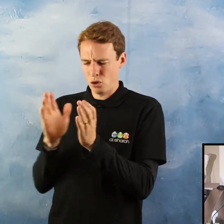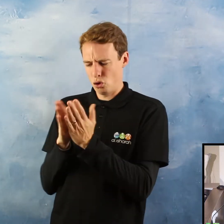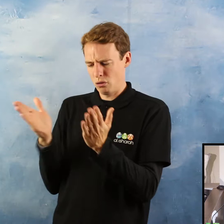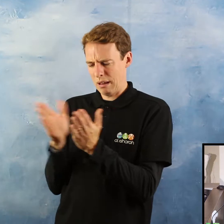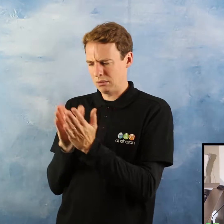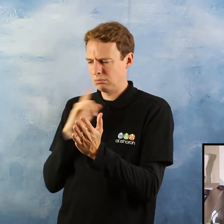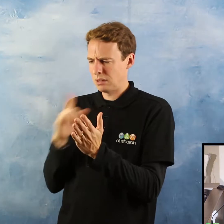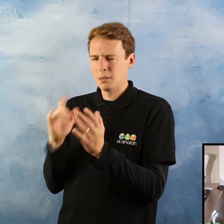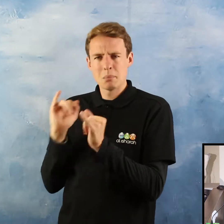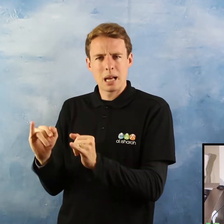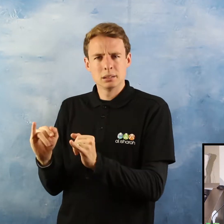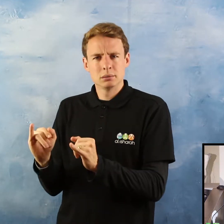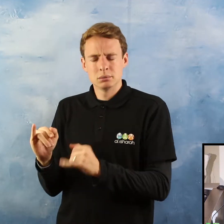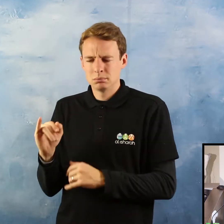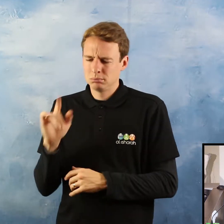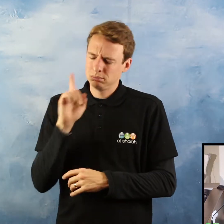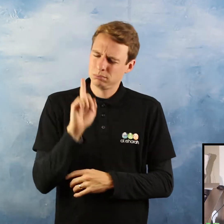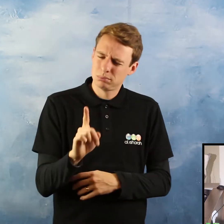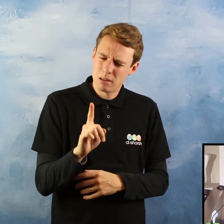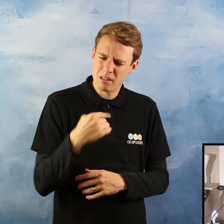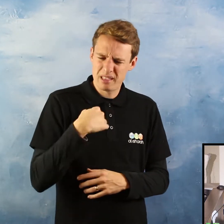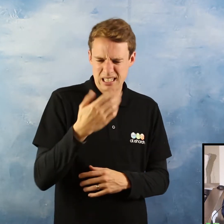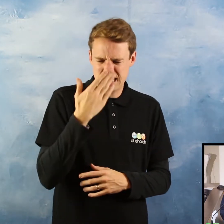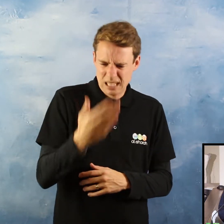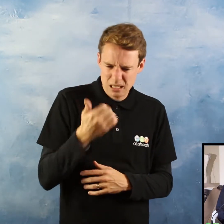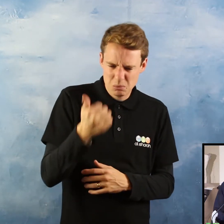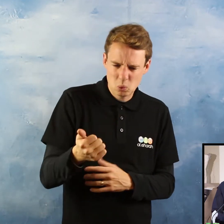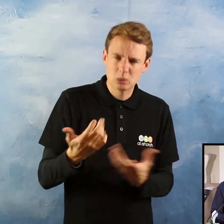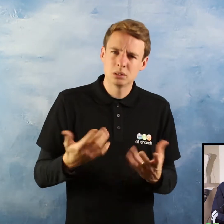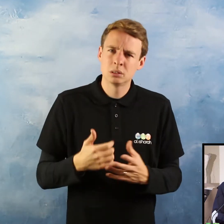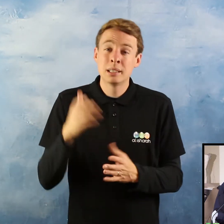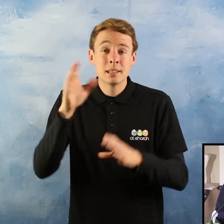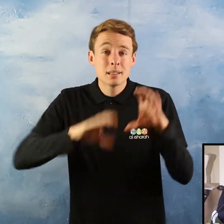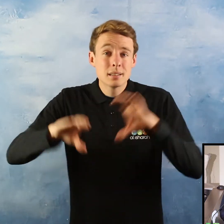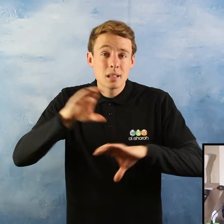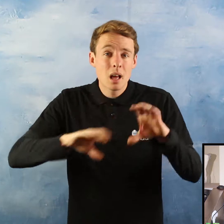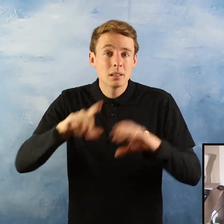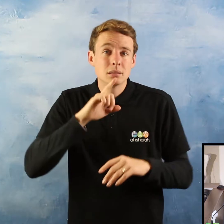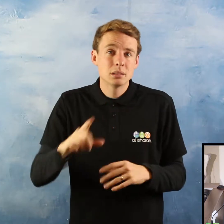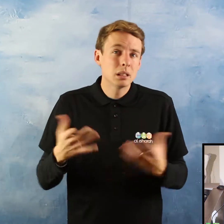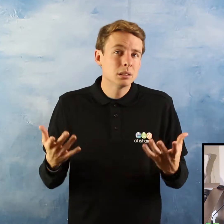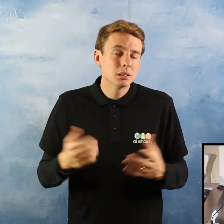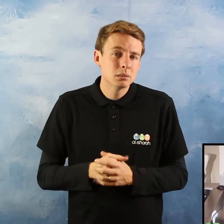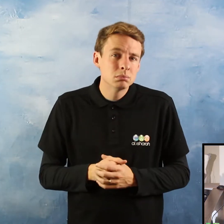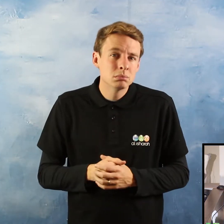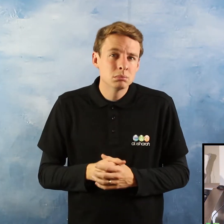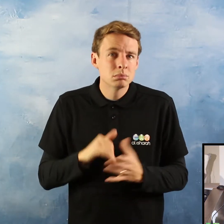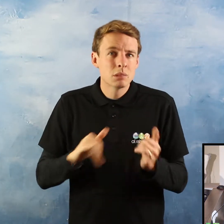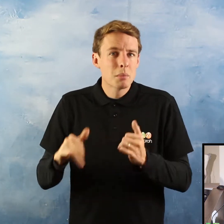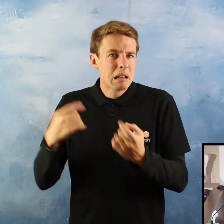something halal, science says it is haram, Quran says